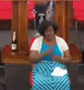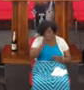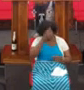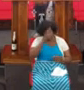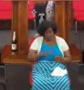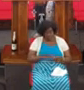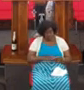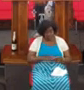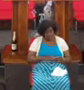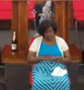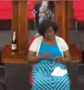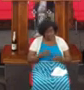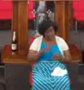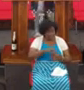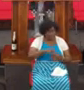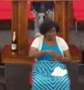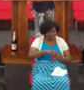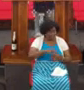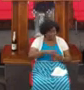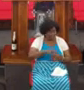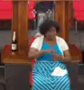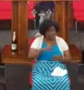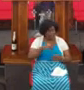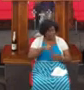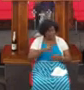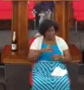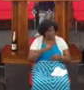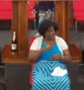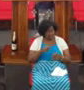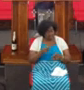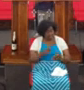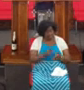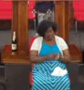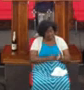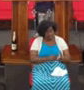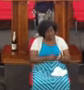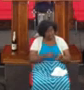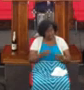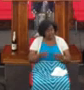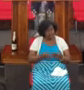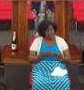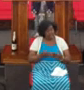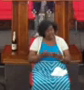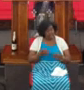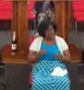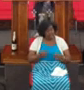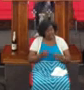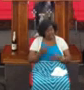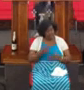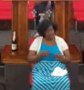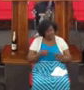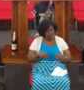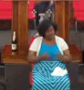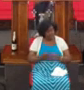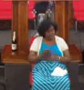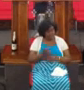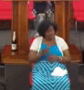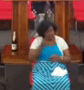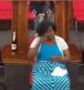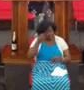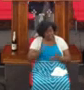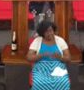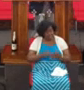took the man and put oil and wine in his wound to ease the pain of what he was experiencing. Because that's what